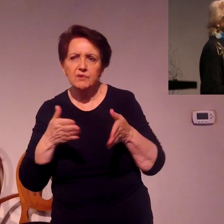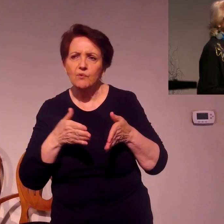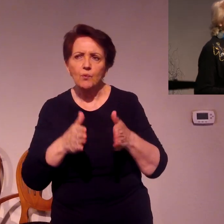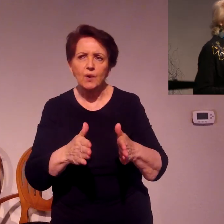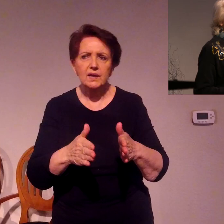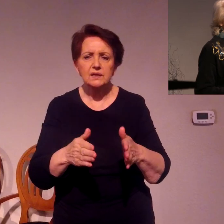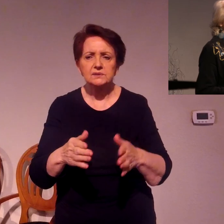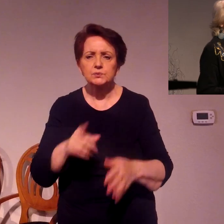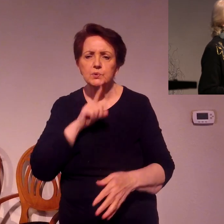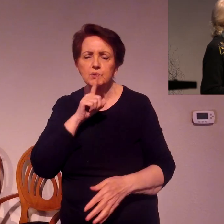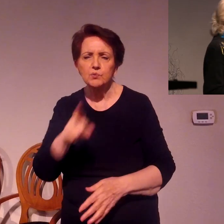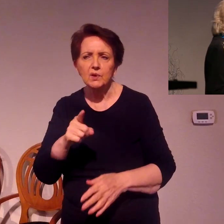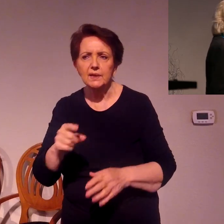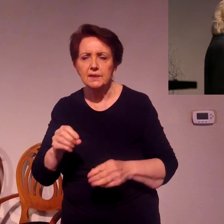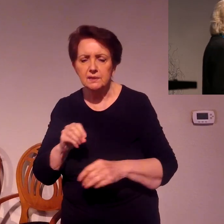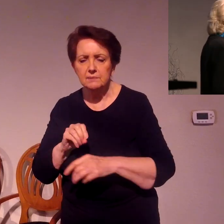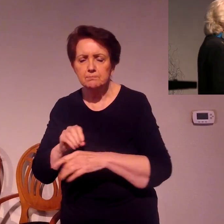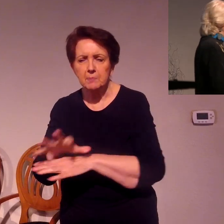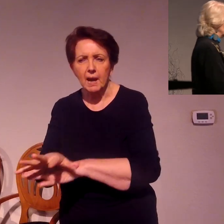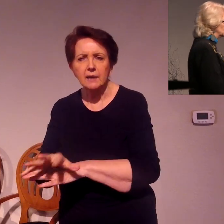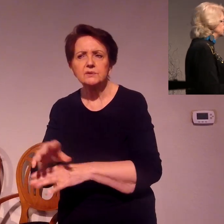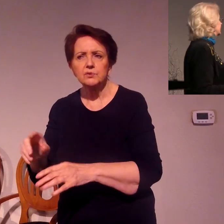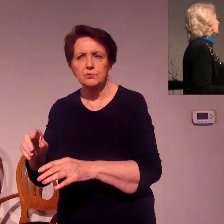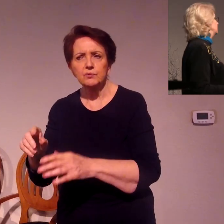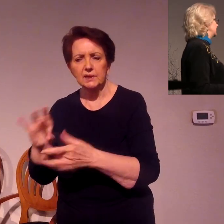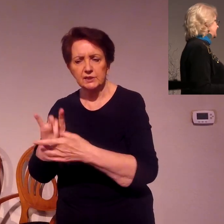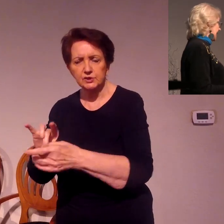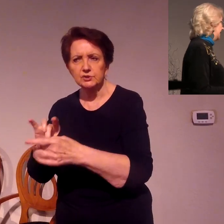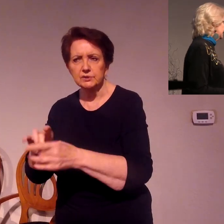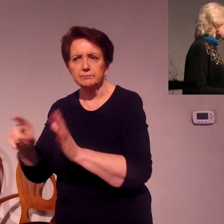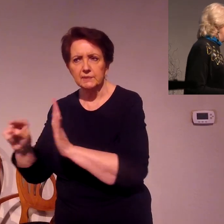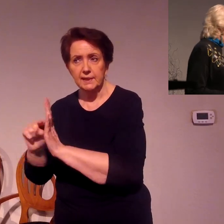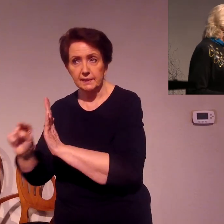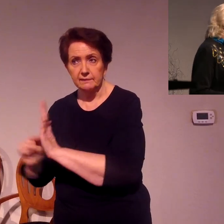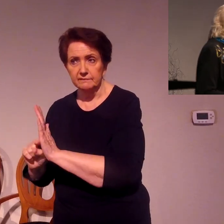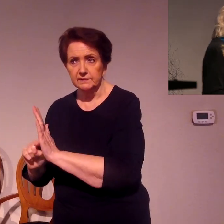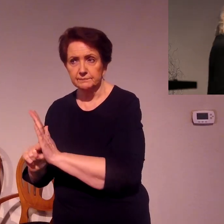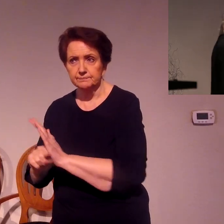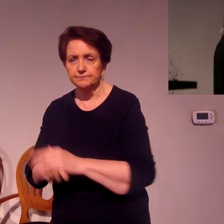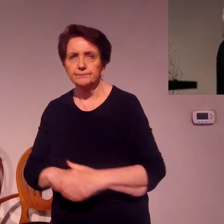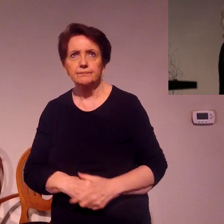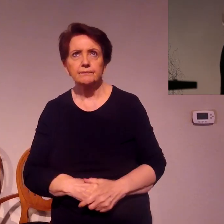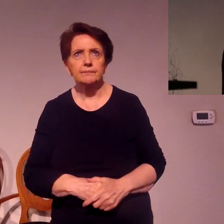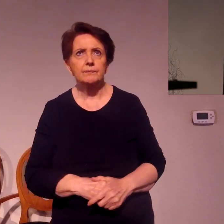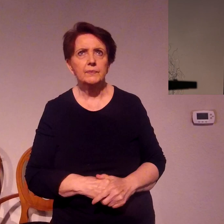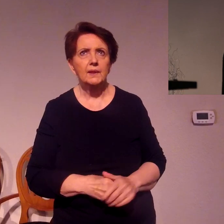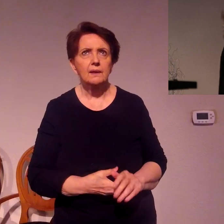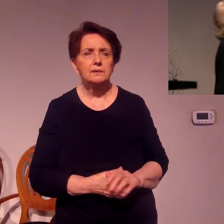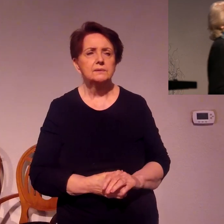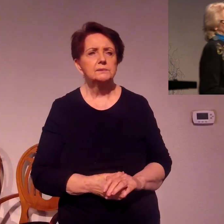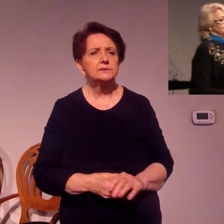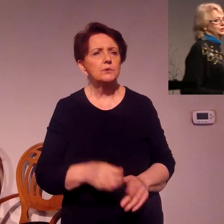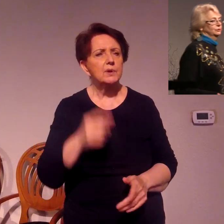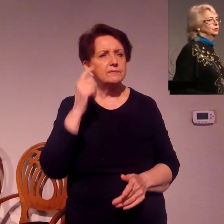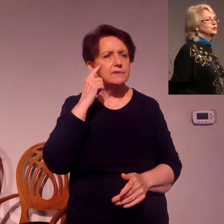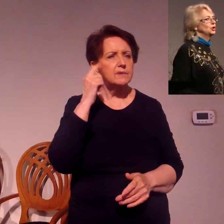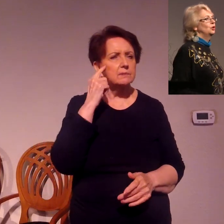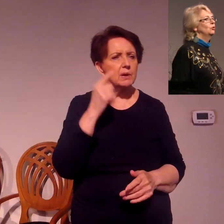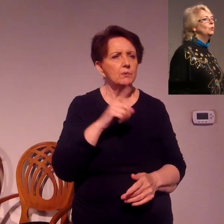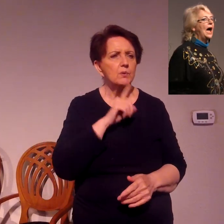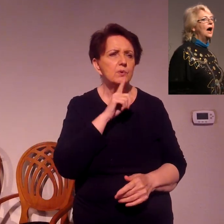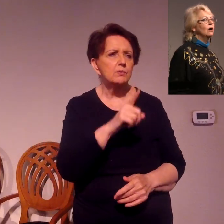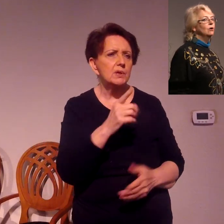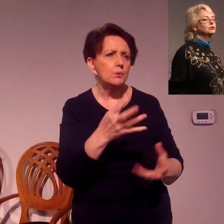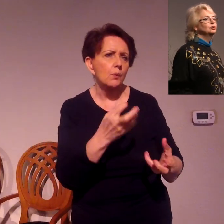we really impact our relationships negatively. So if we're going to stop doing that, then we want to think about what we are going to do.